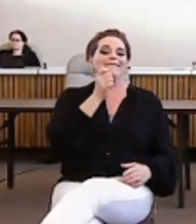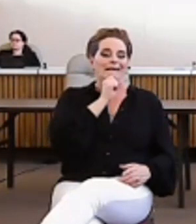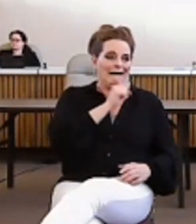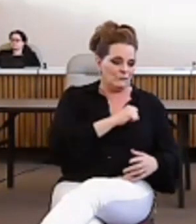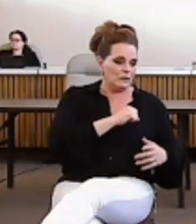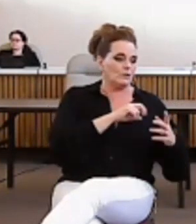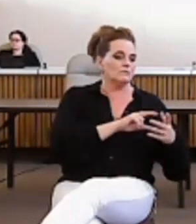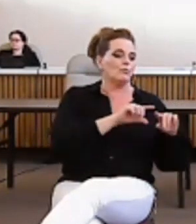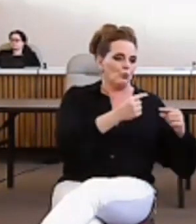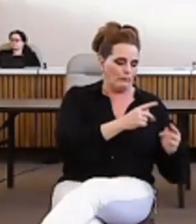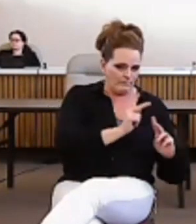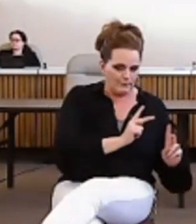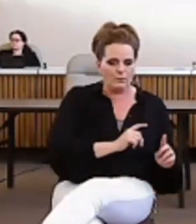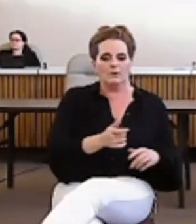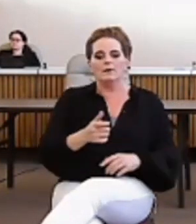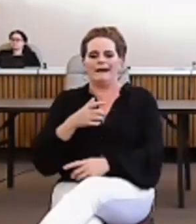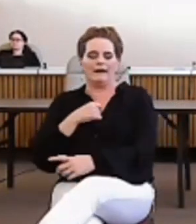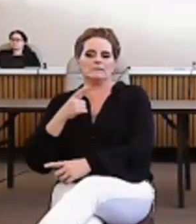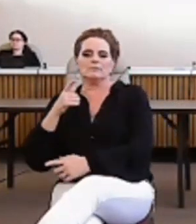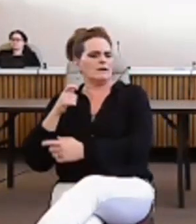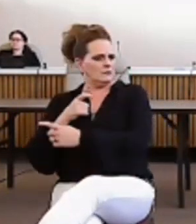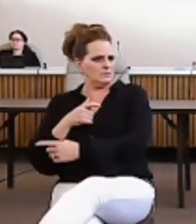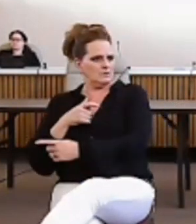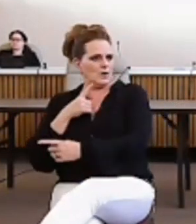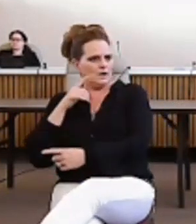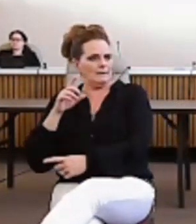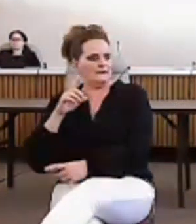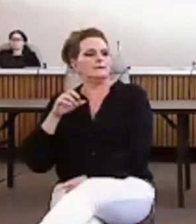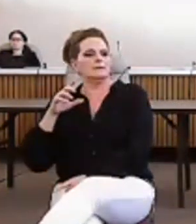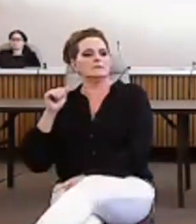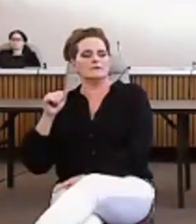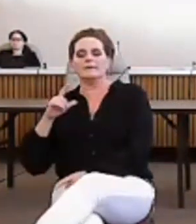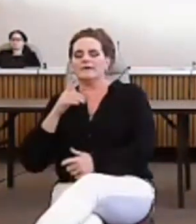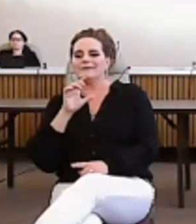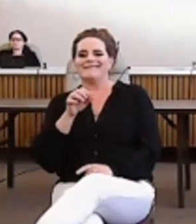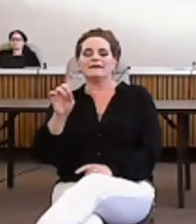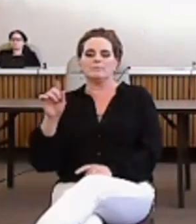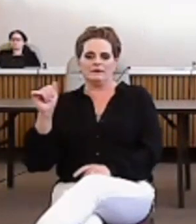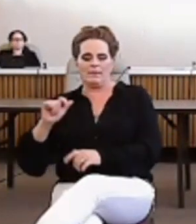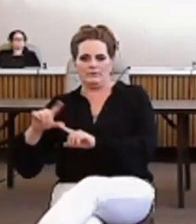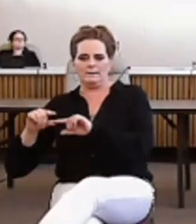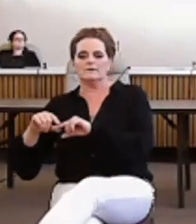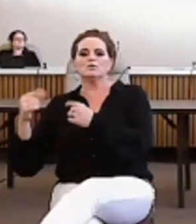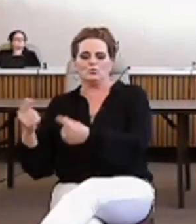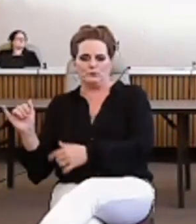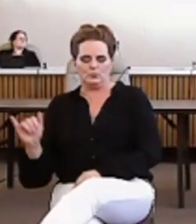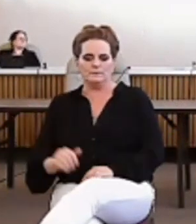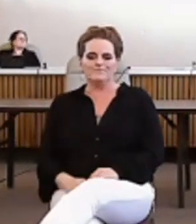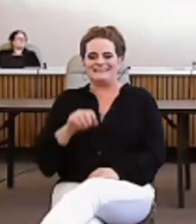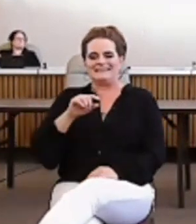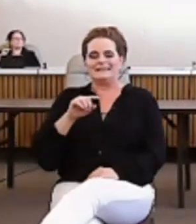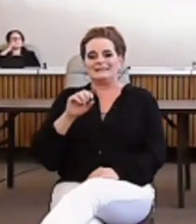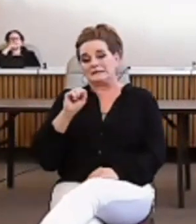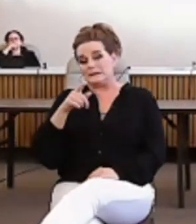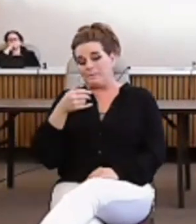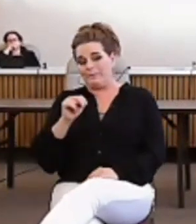disabled population to assist them with products to improve their mobility and independence. Spin Life has not in the past